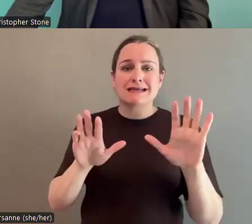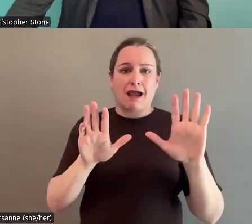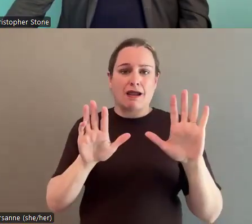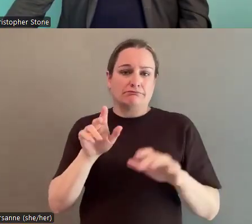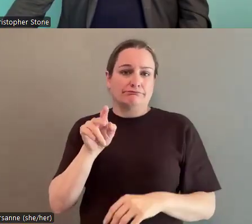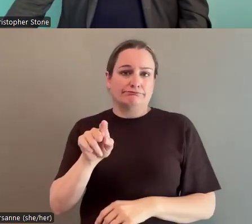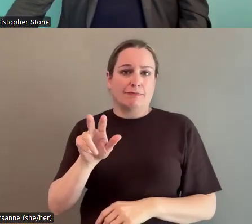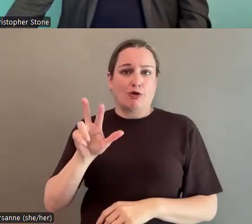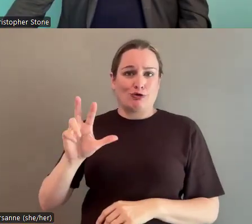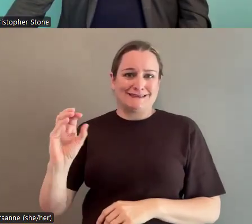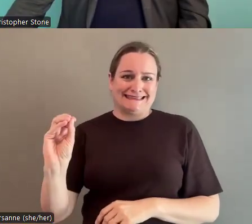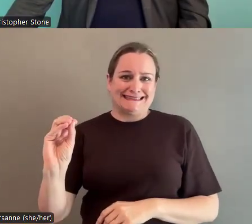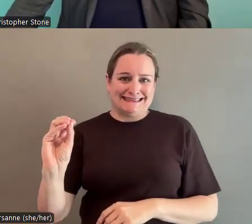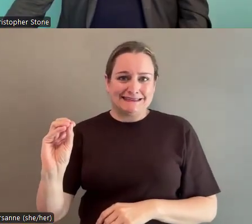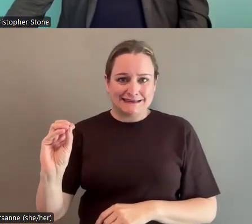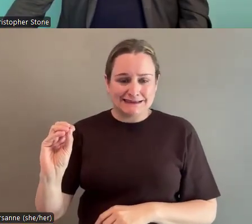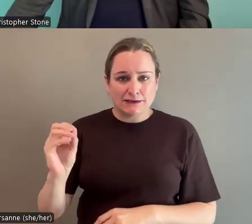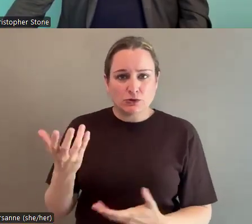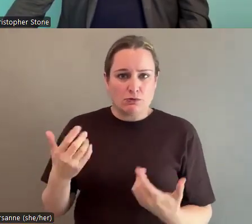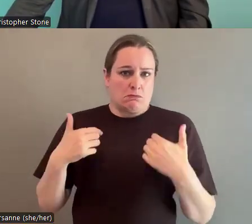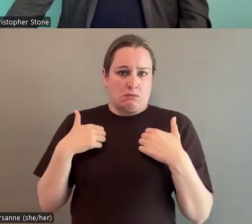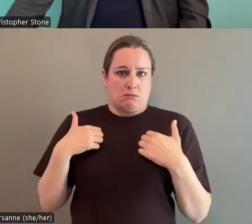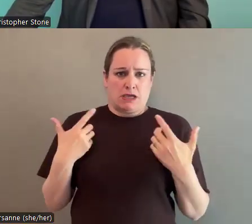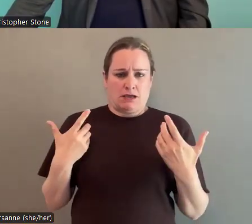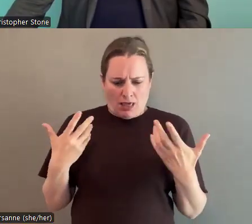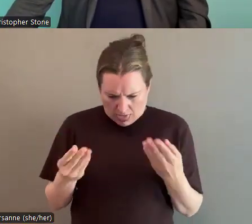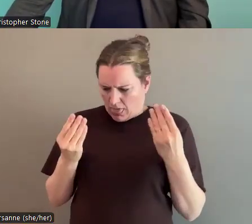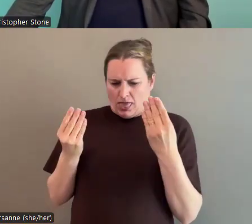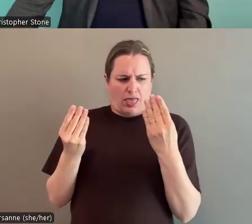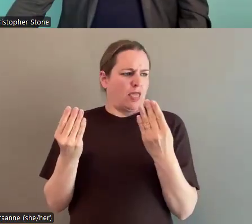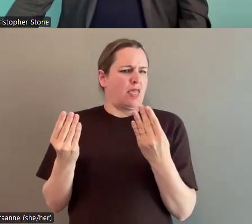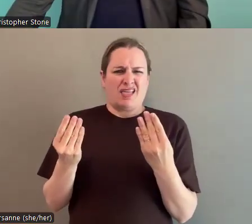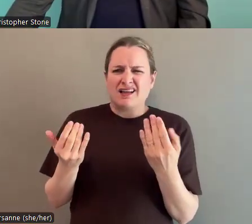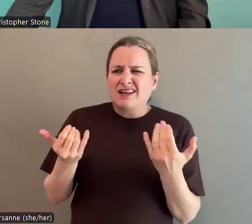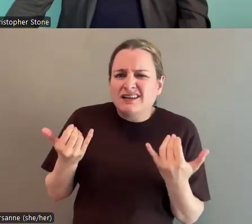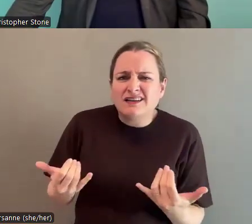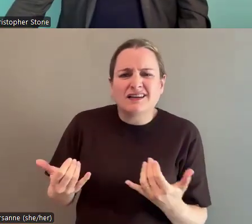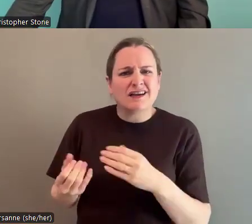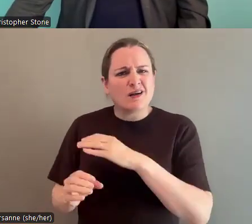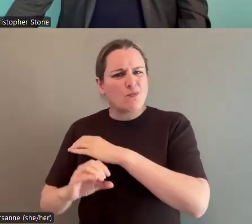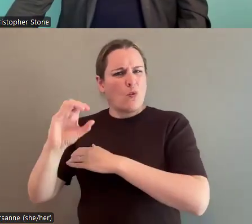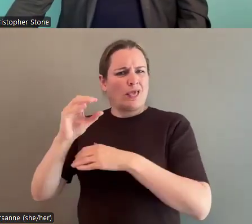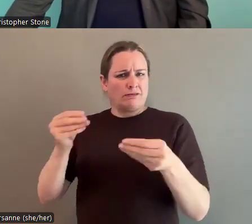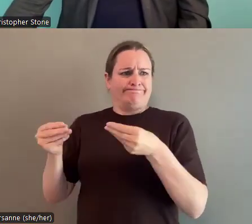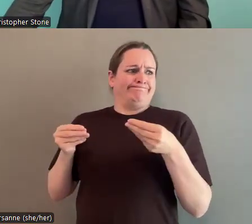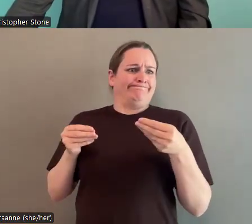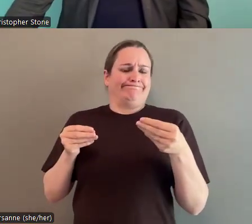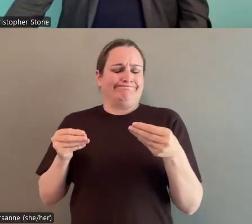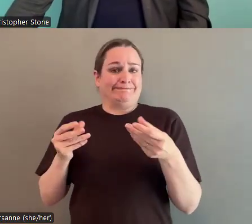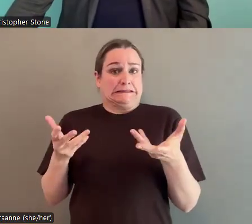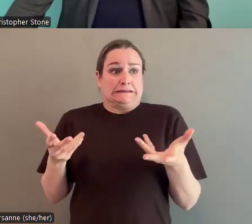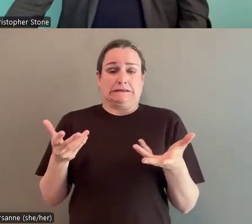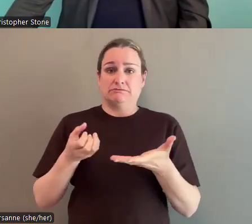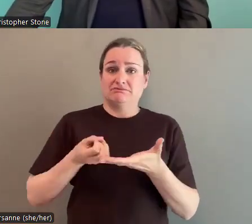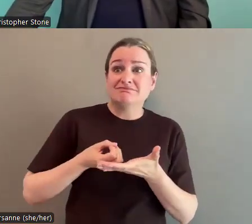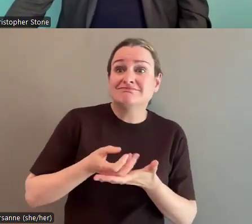I think that maybe it was some other issue. with sharing this information, and it